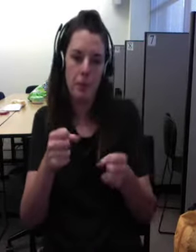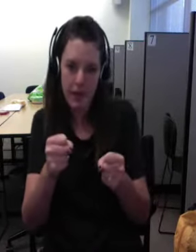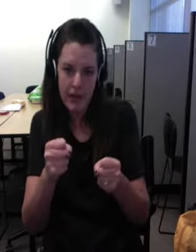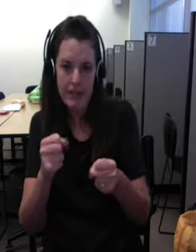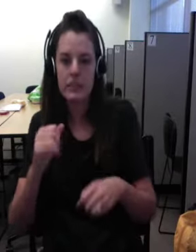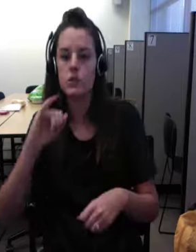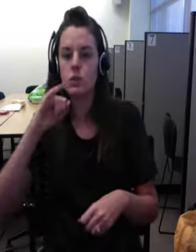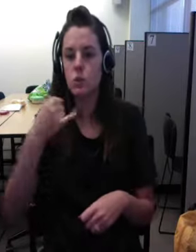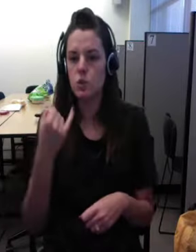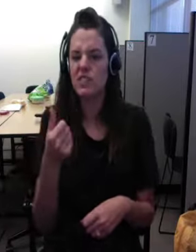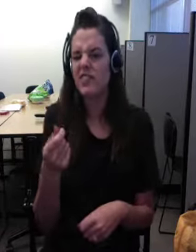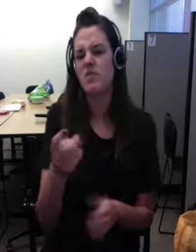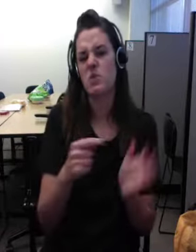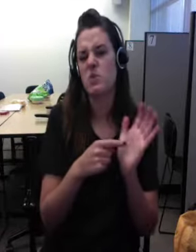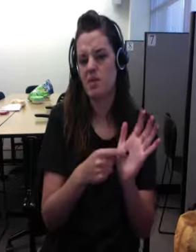might find.